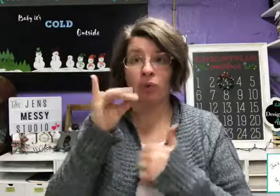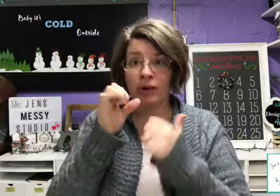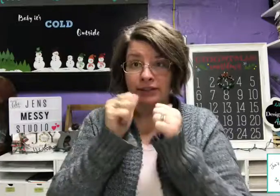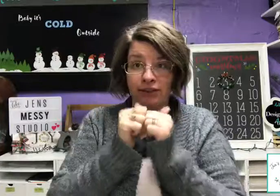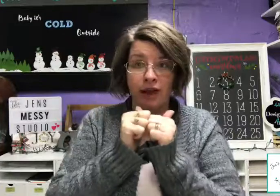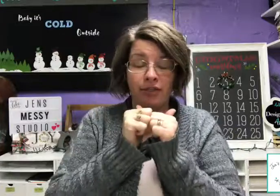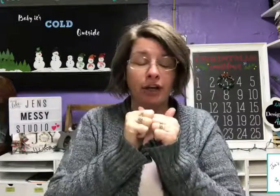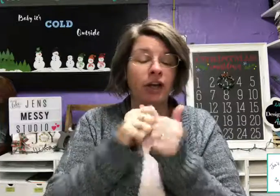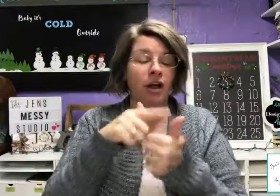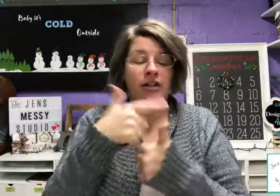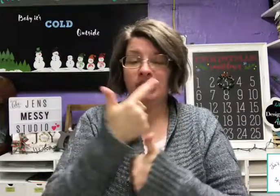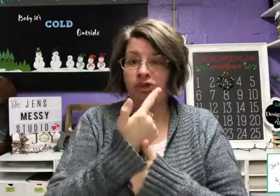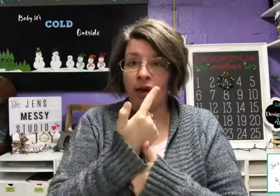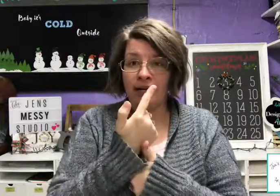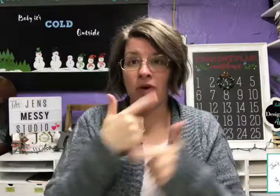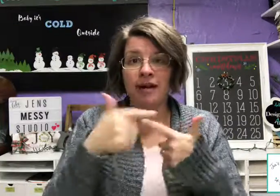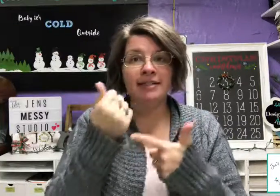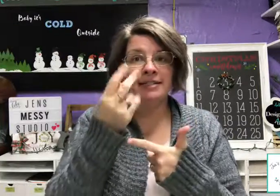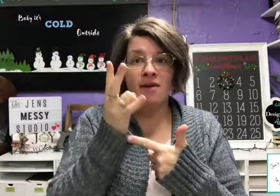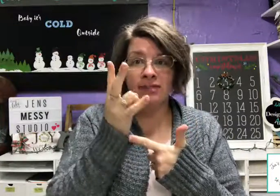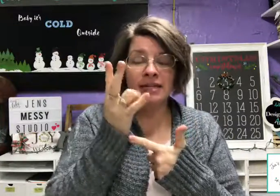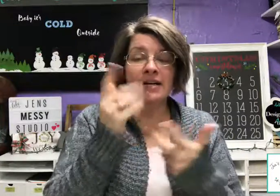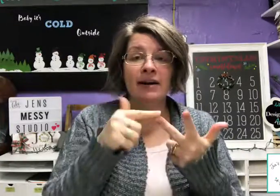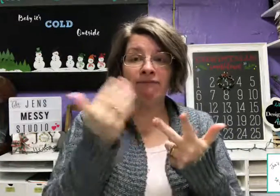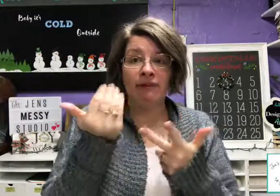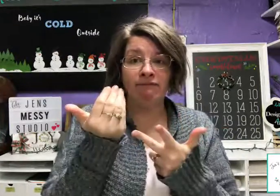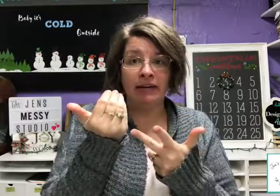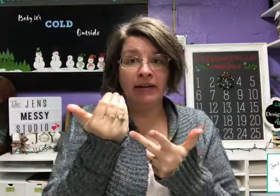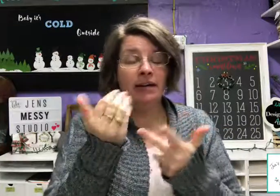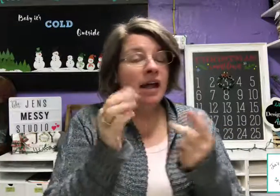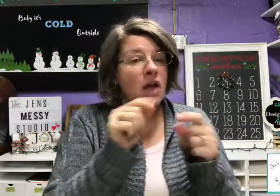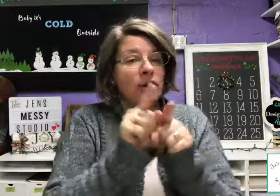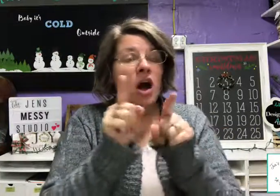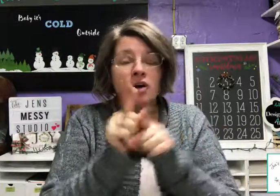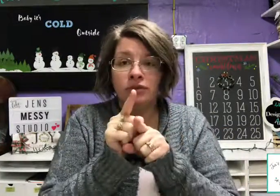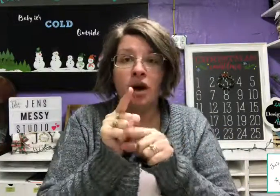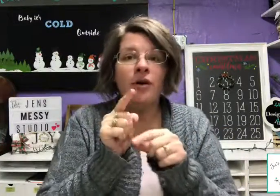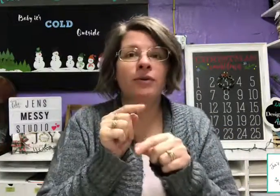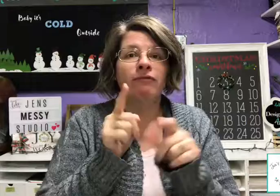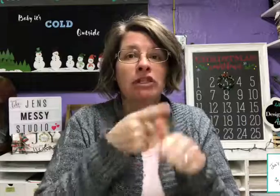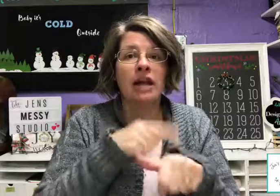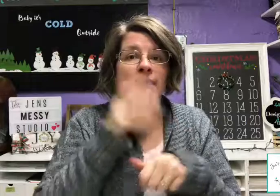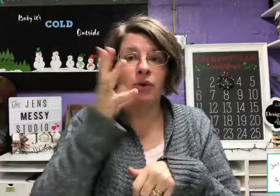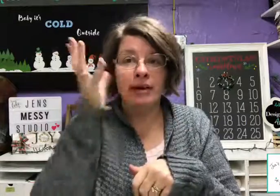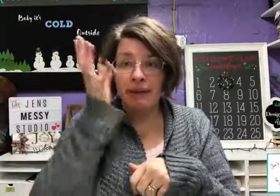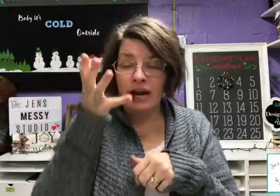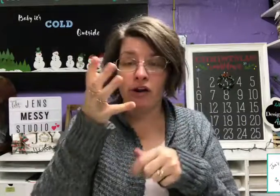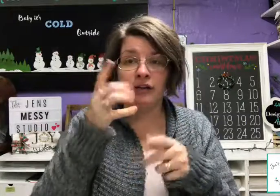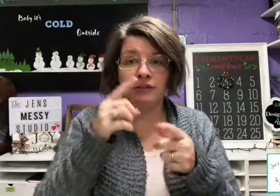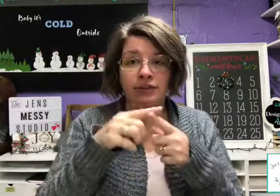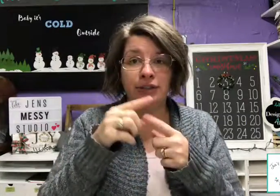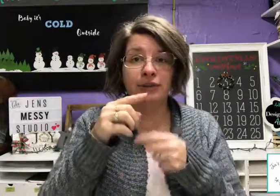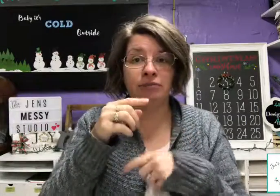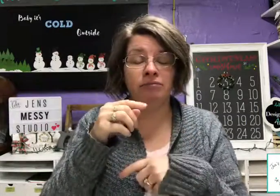boys together. He's 21, 17, 50. He's also first-time grandparent.